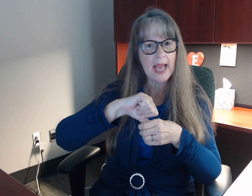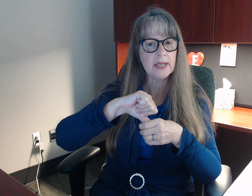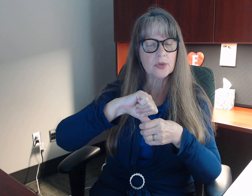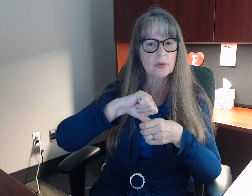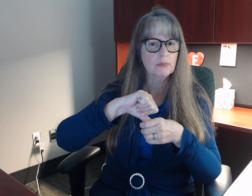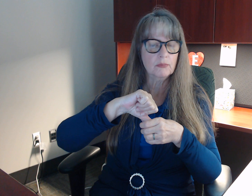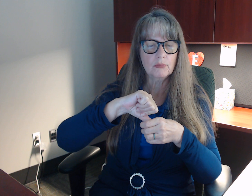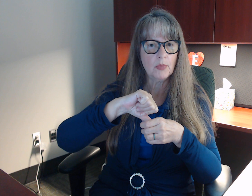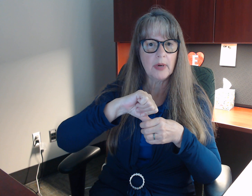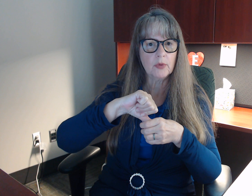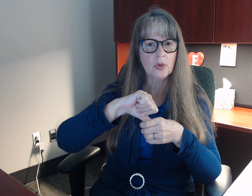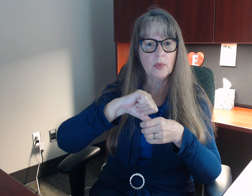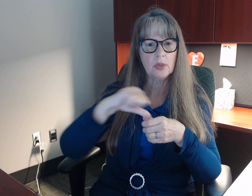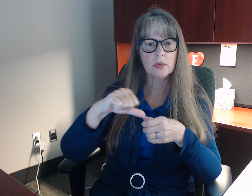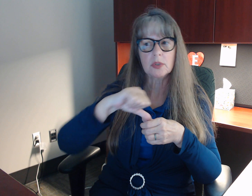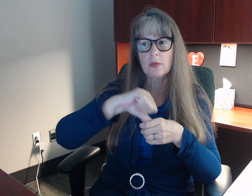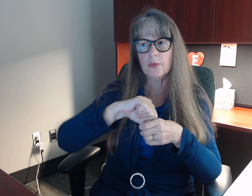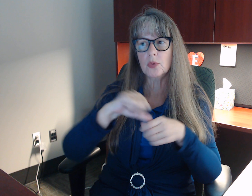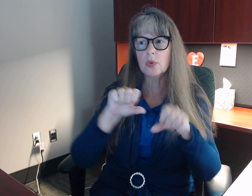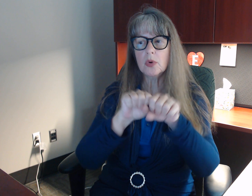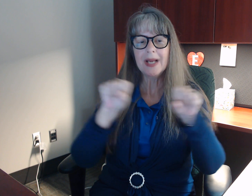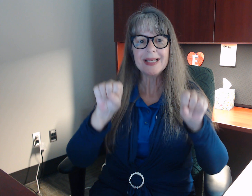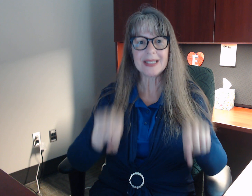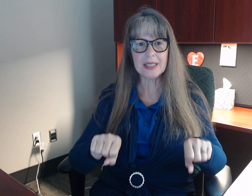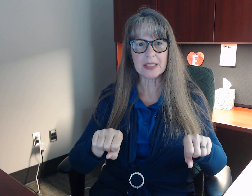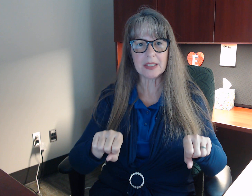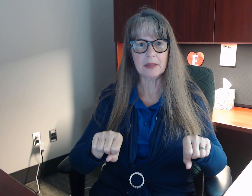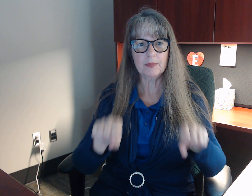gas, whatever you want to use it. So fuel system